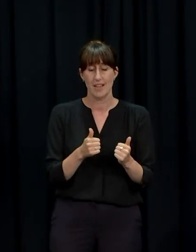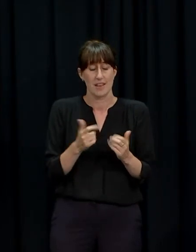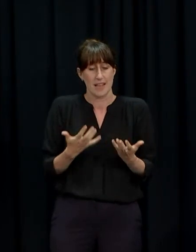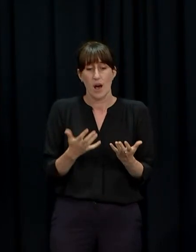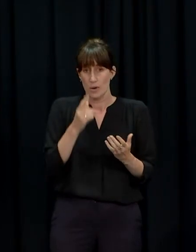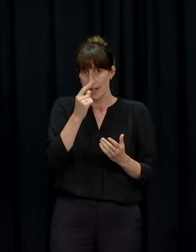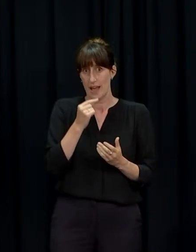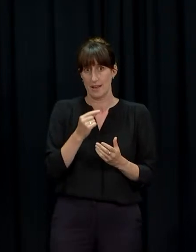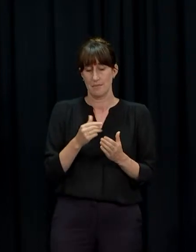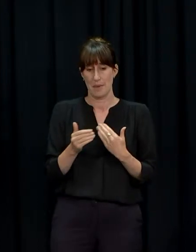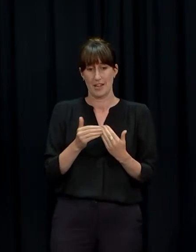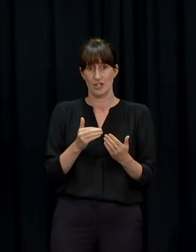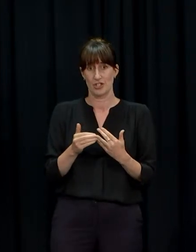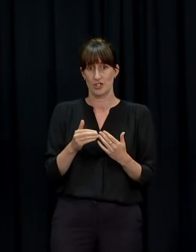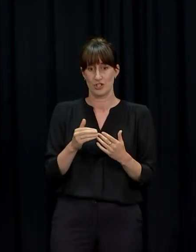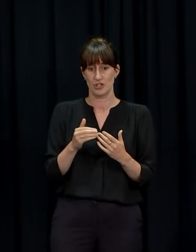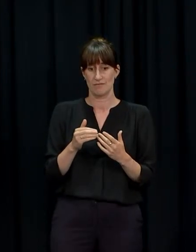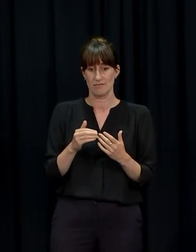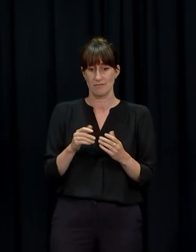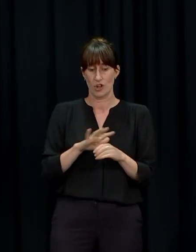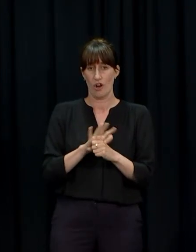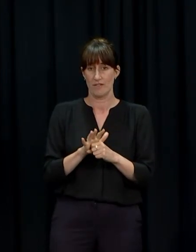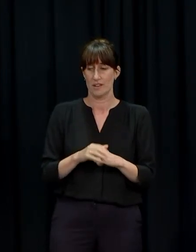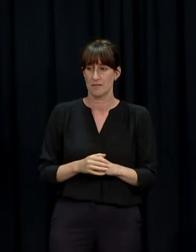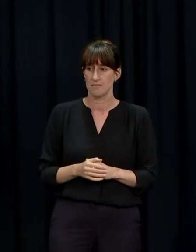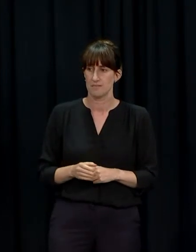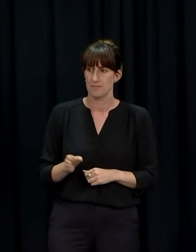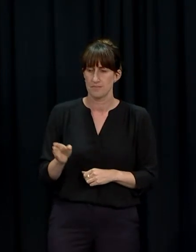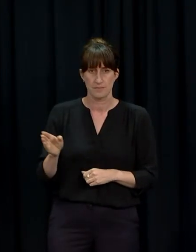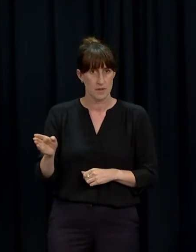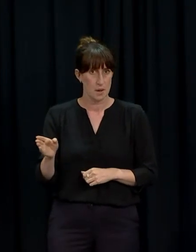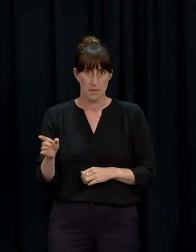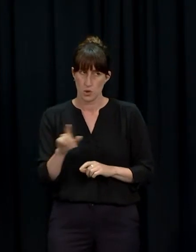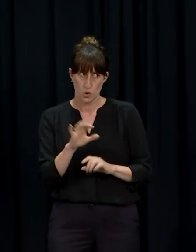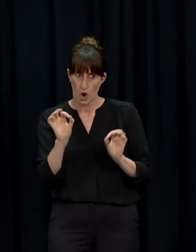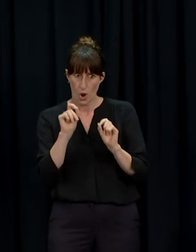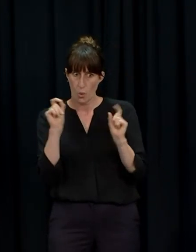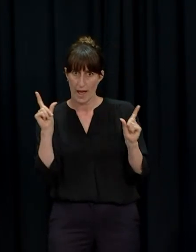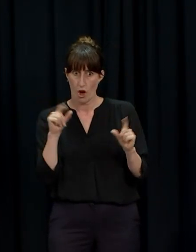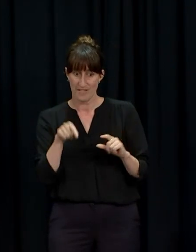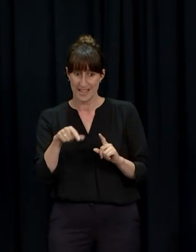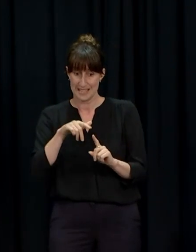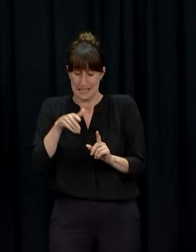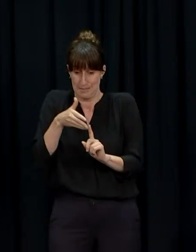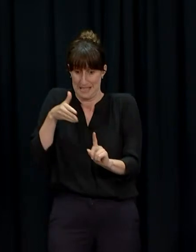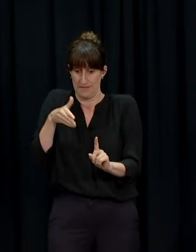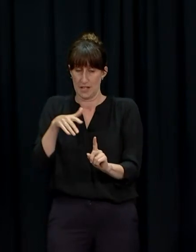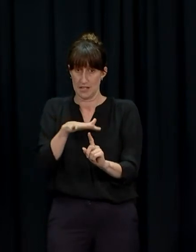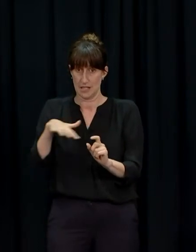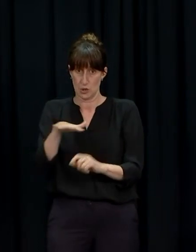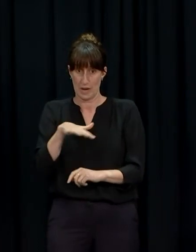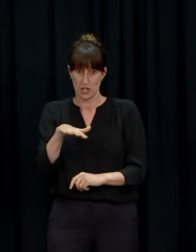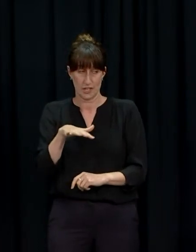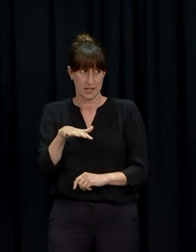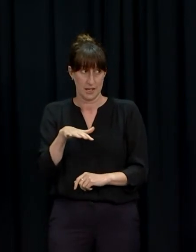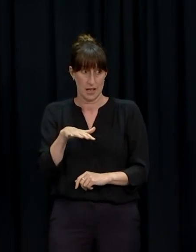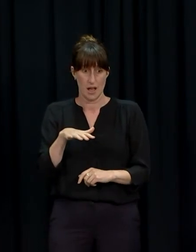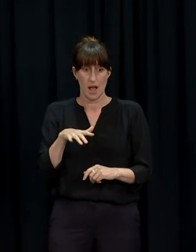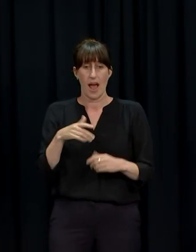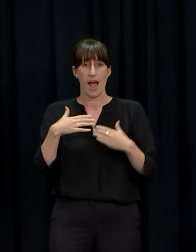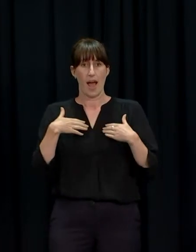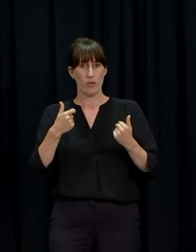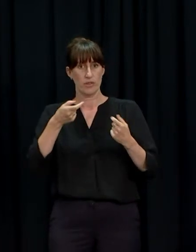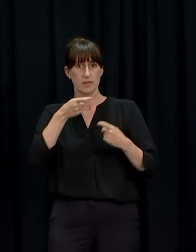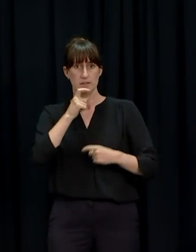variant. So you're not aware of this instance, because health officials have stepped in if that basically goes along by the employer? That would be the